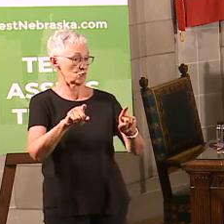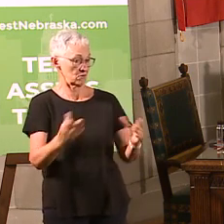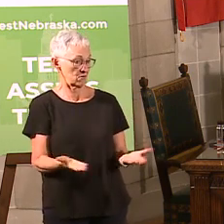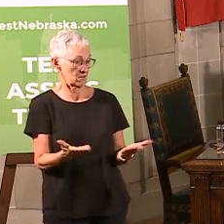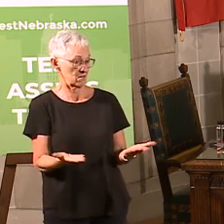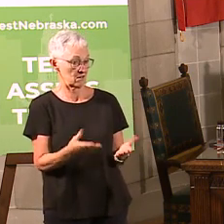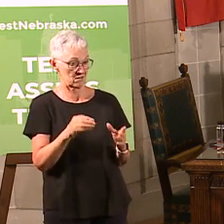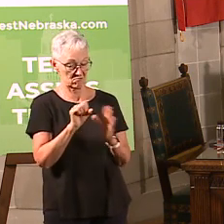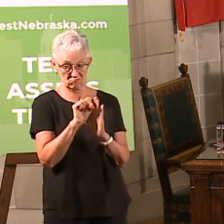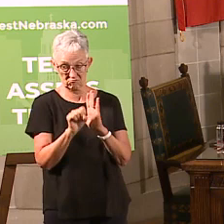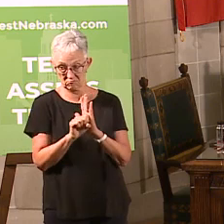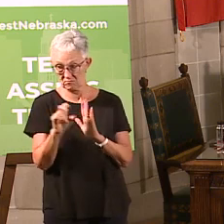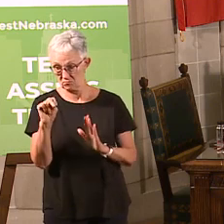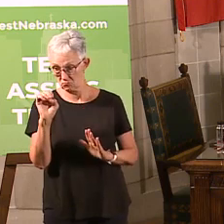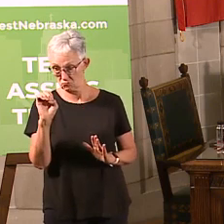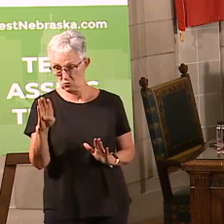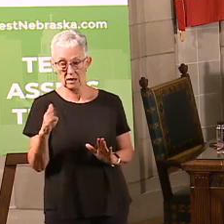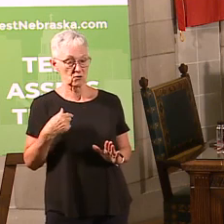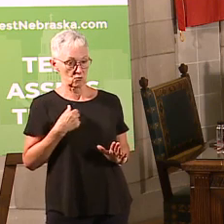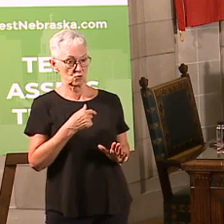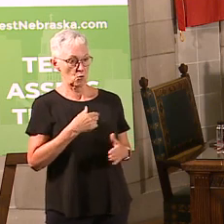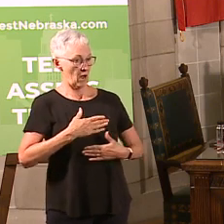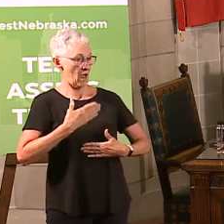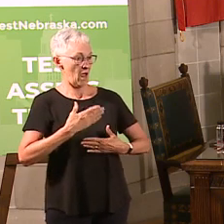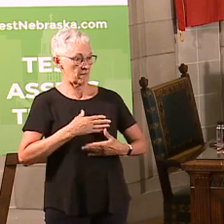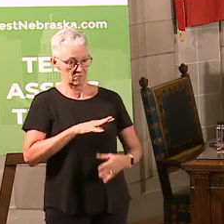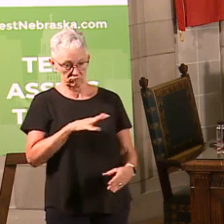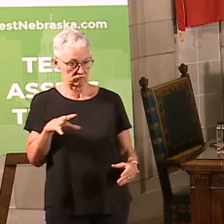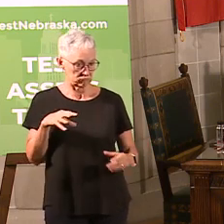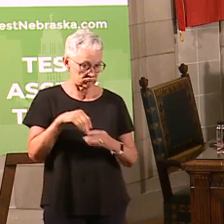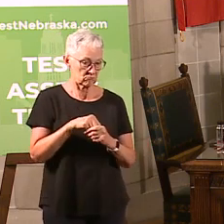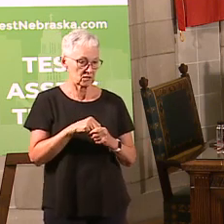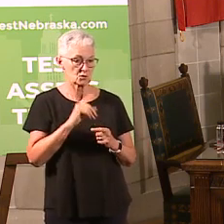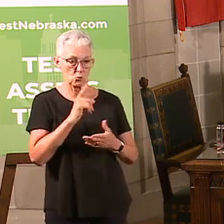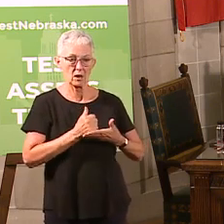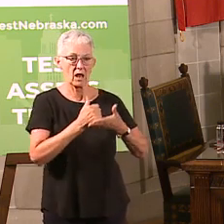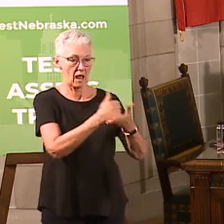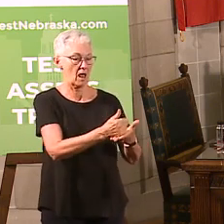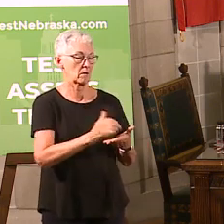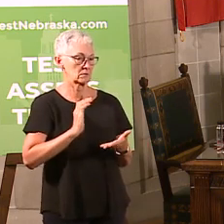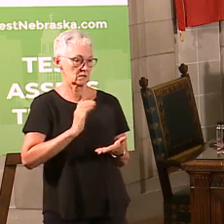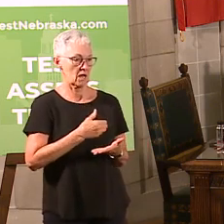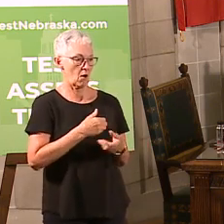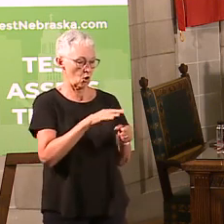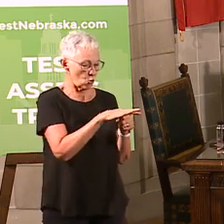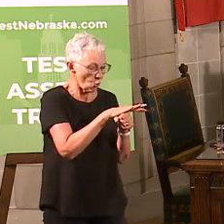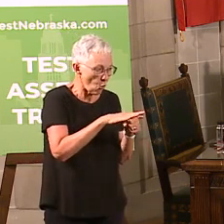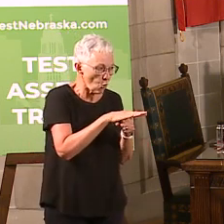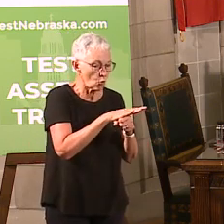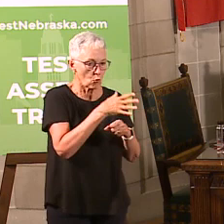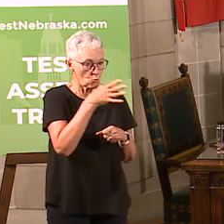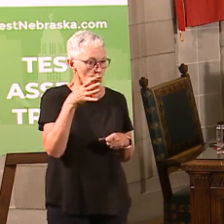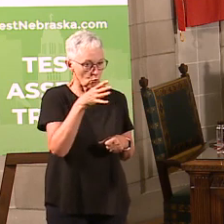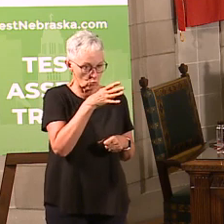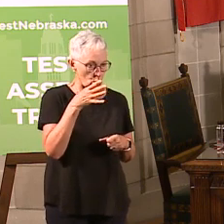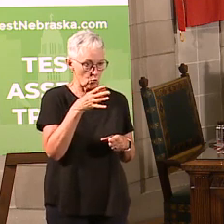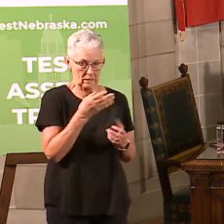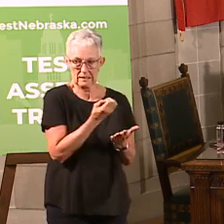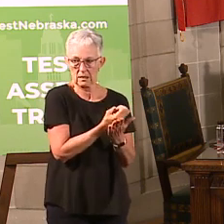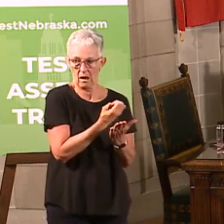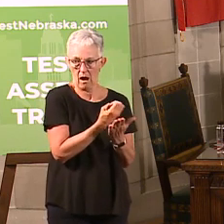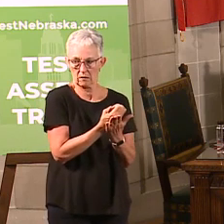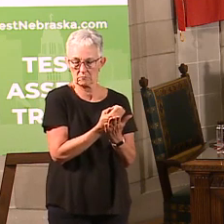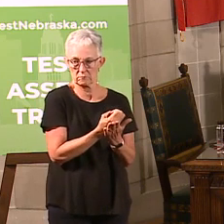participate in things like this. It's a huge impact on our local economies, our rural economies. Ethanol across the United States supports